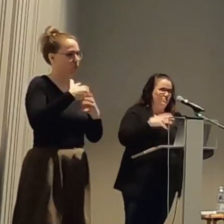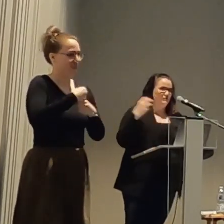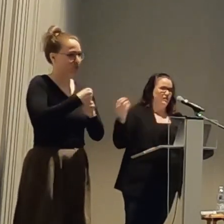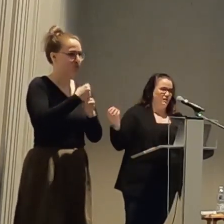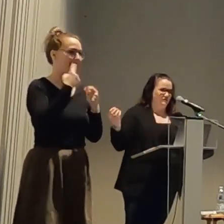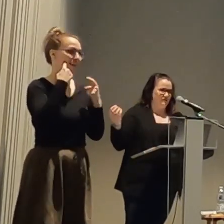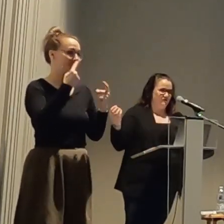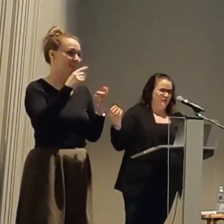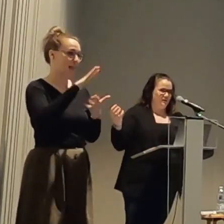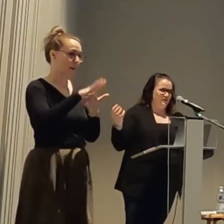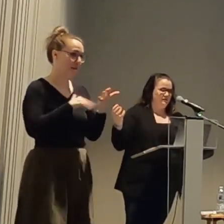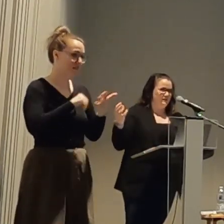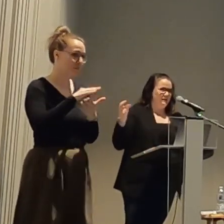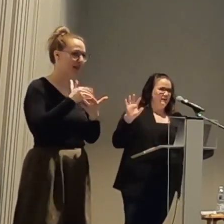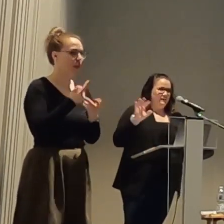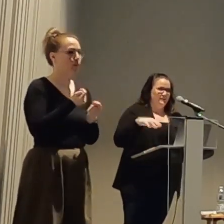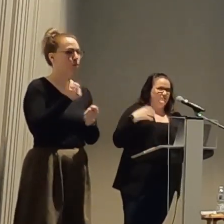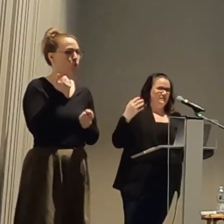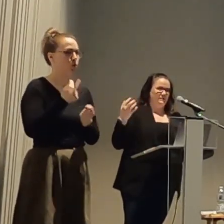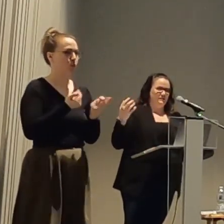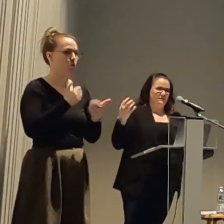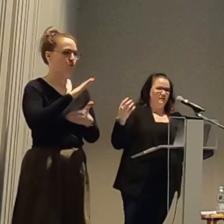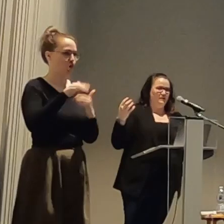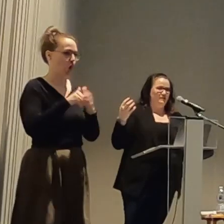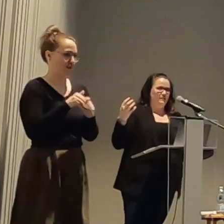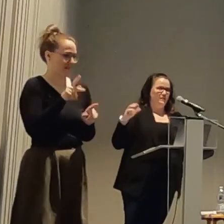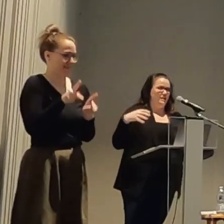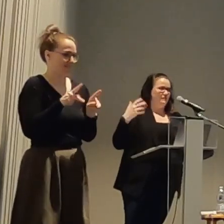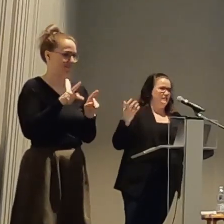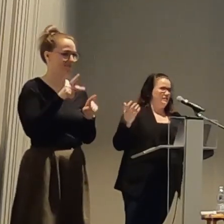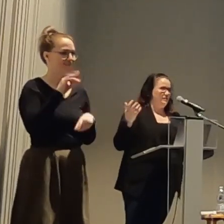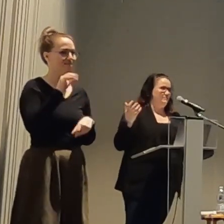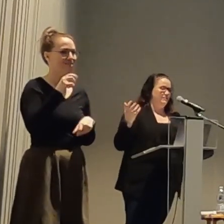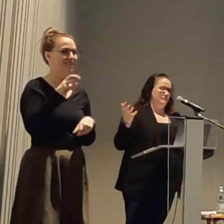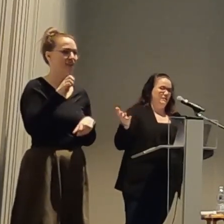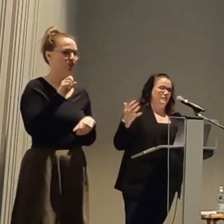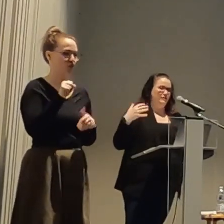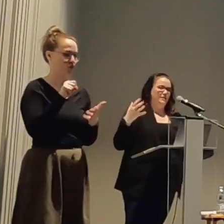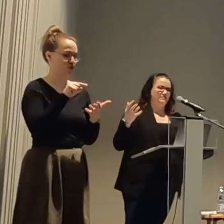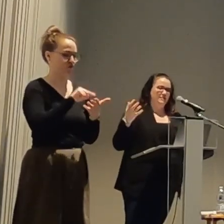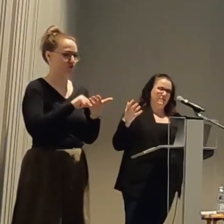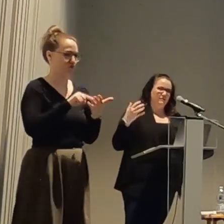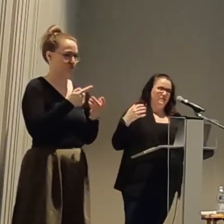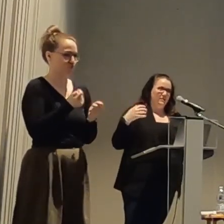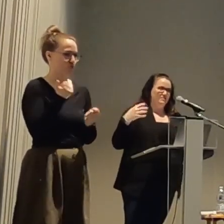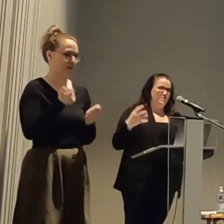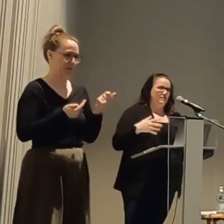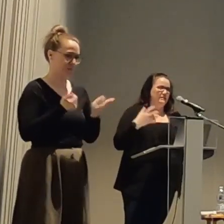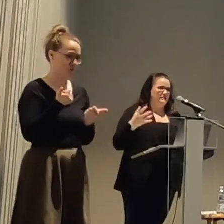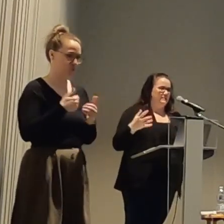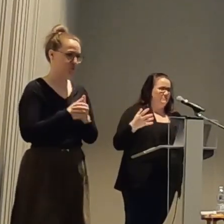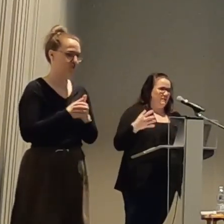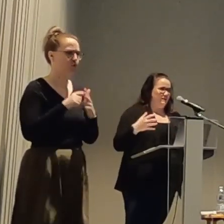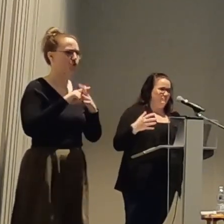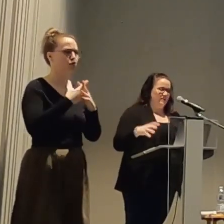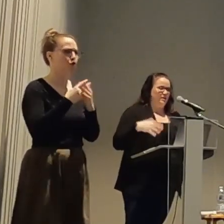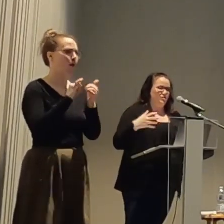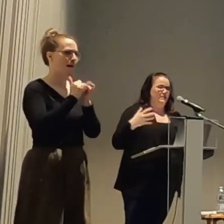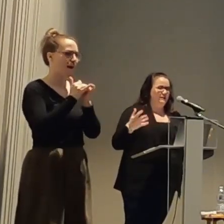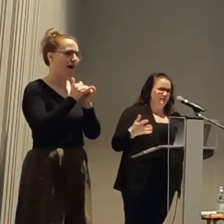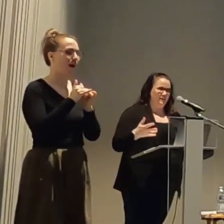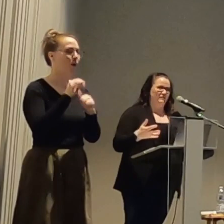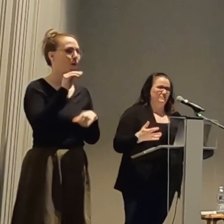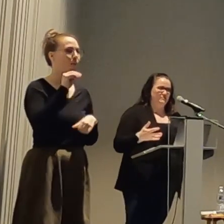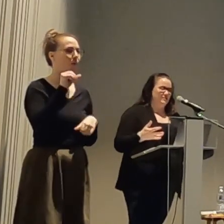but removed all of the figures. This was started with a conversation between her and her husband about the Mona Lisa being